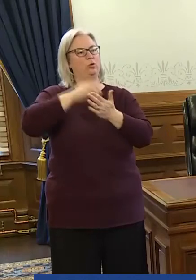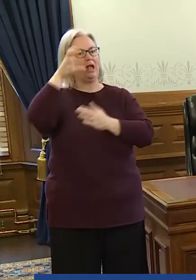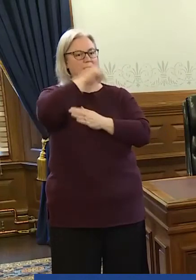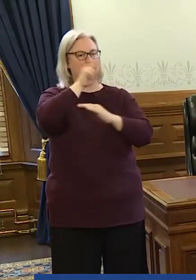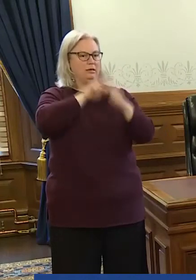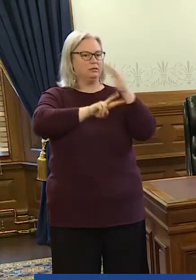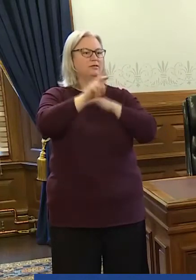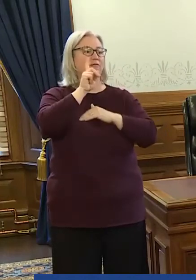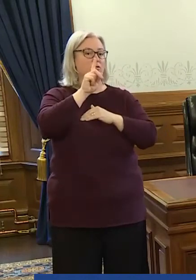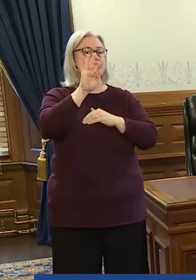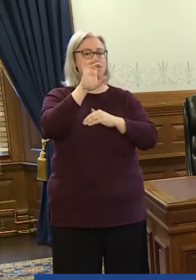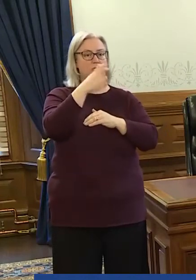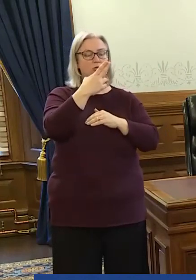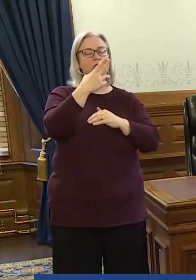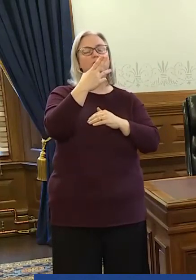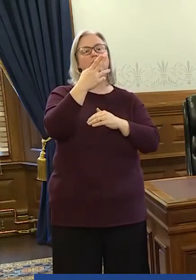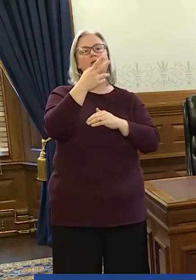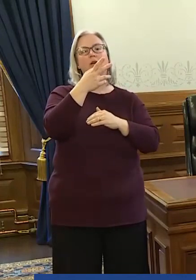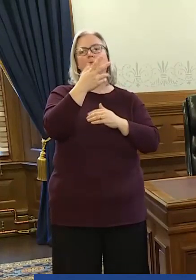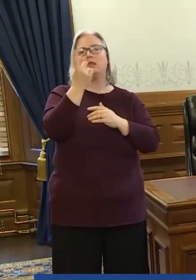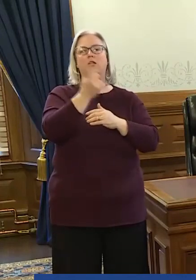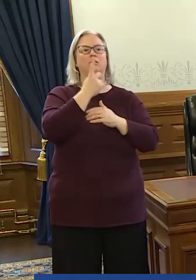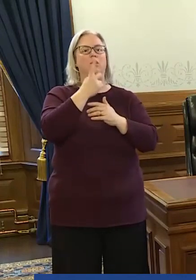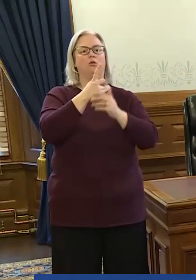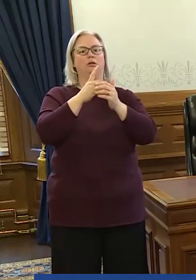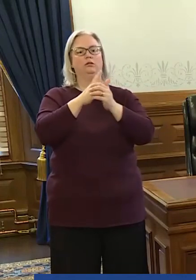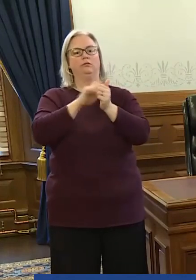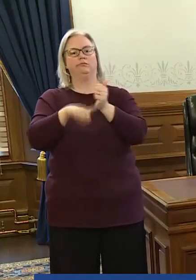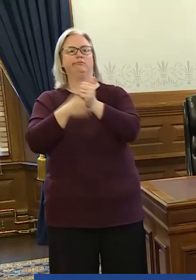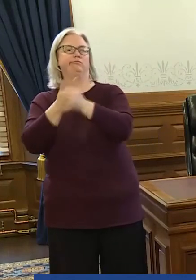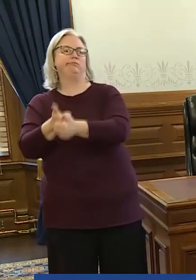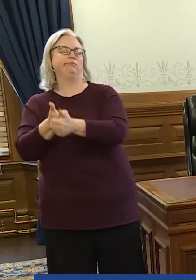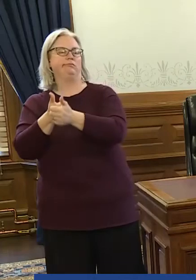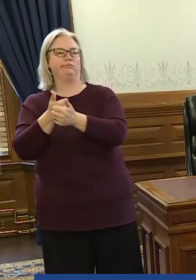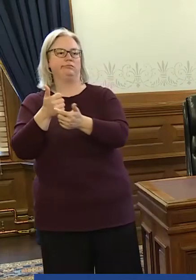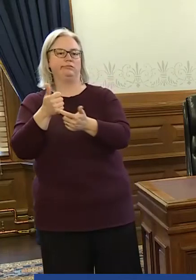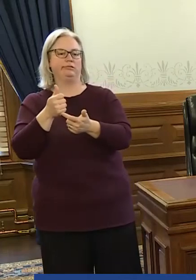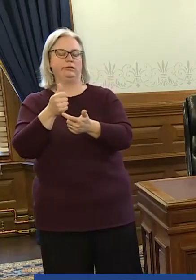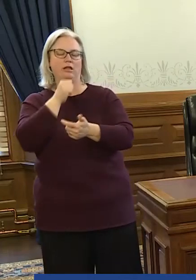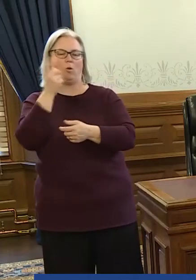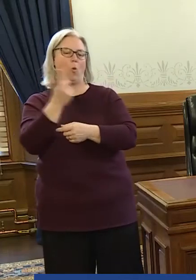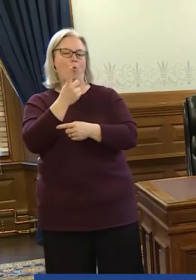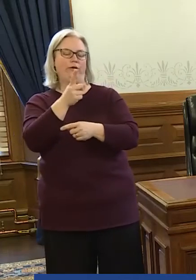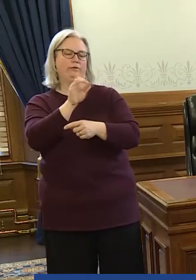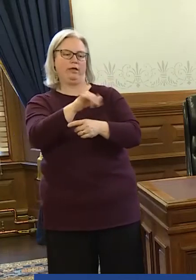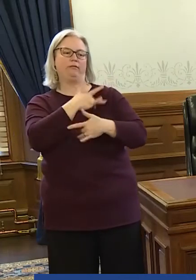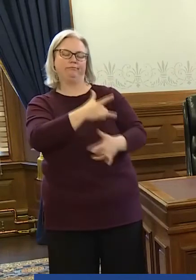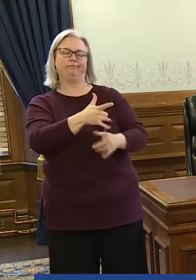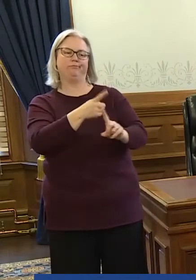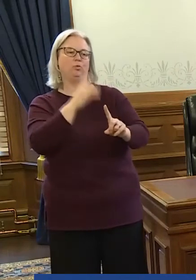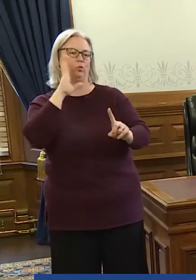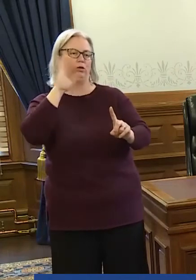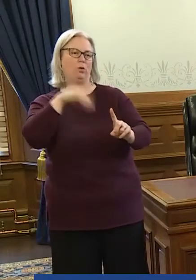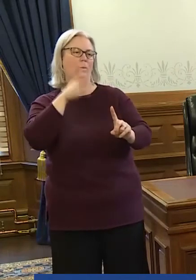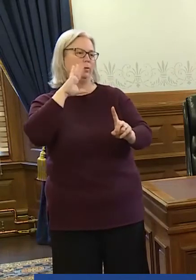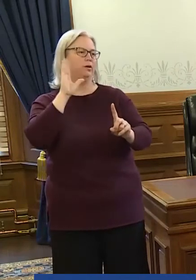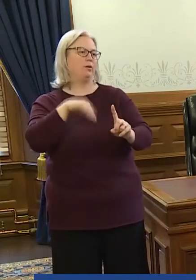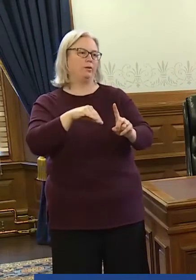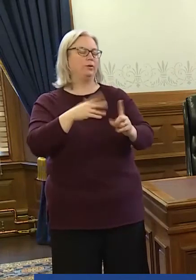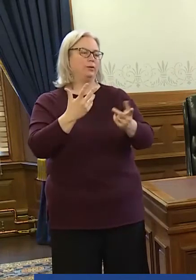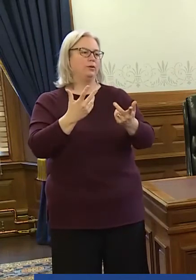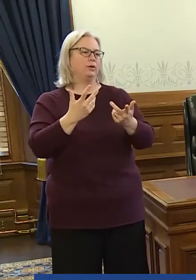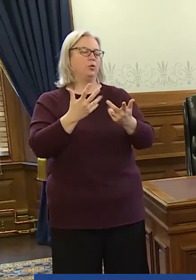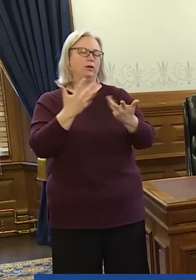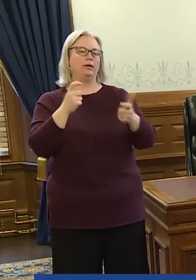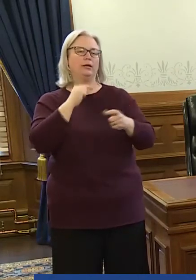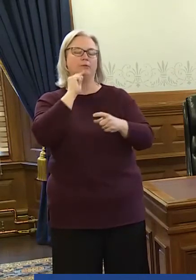March. But then that is always followed by, but it's not always going to be like that. We know we're going to be taking a